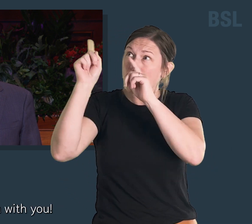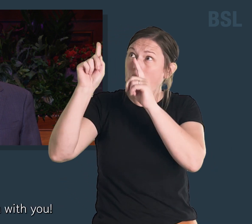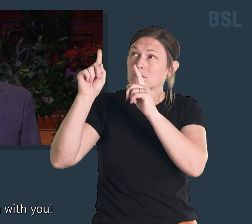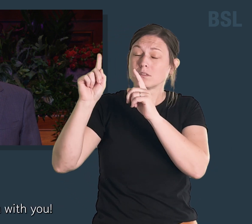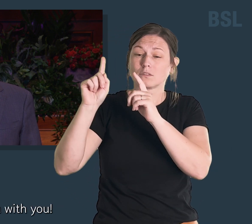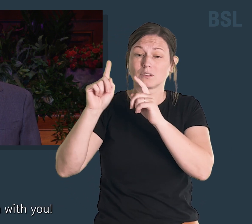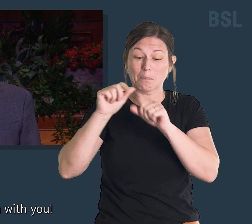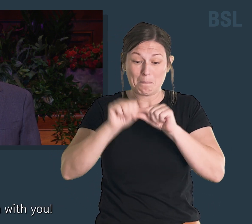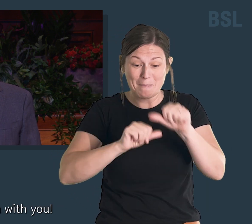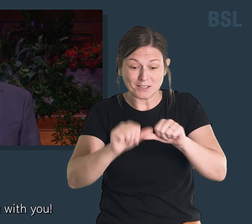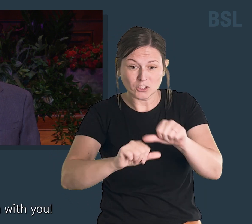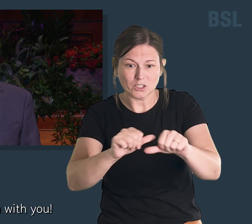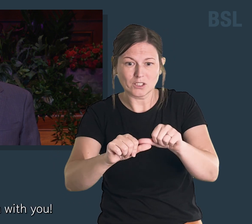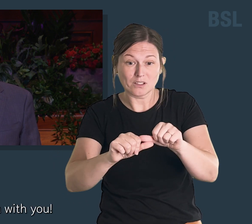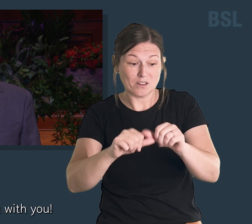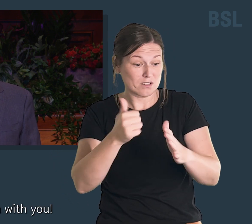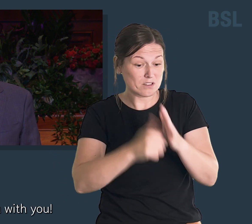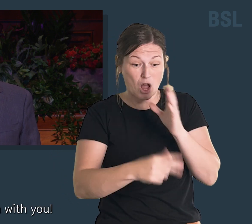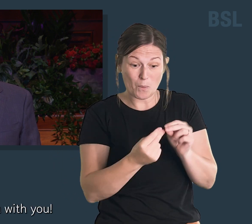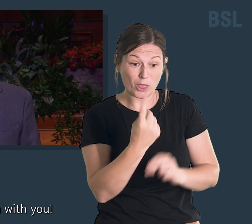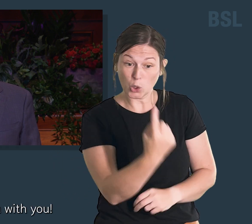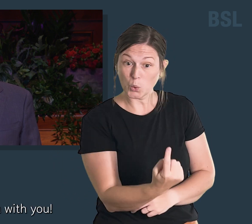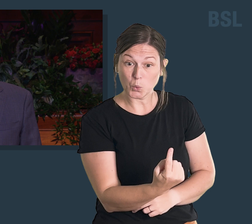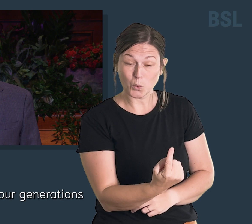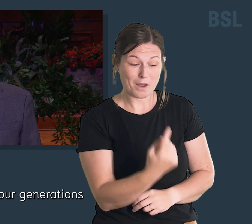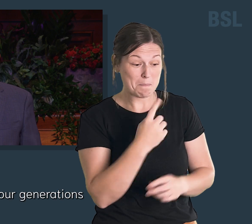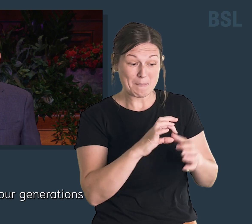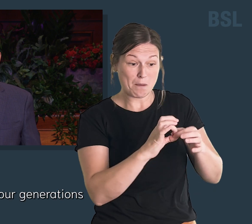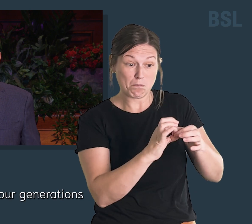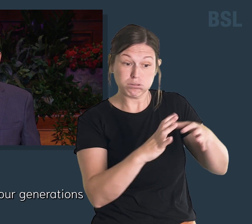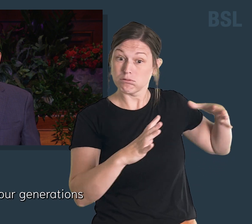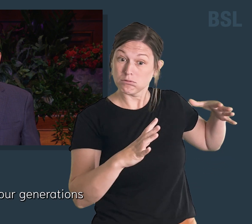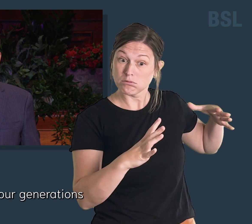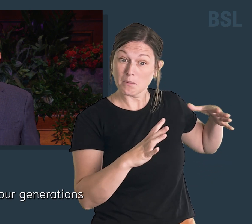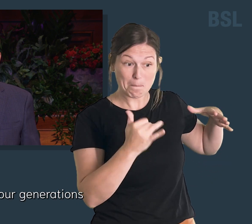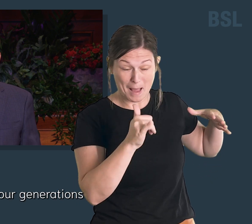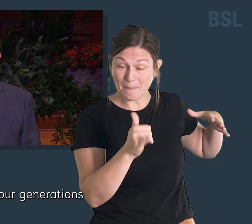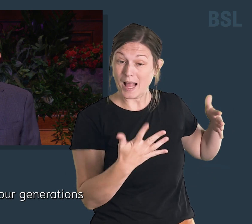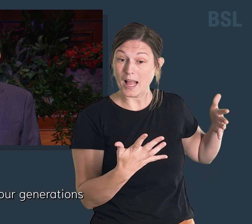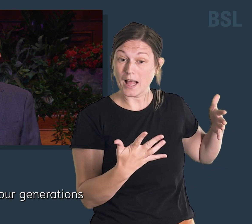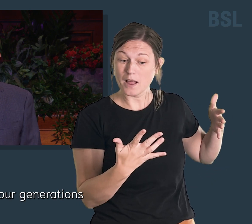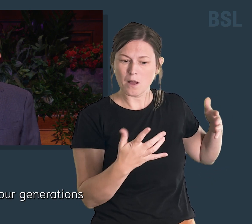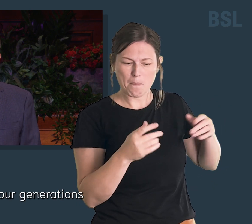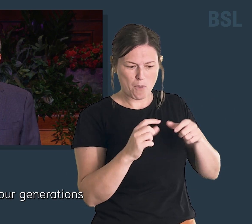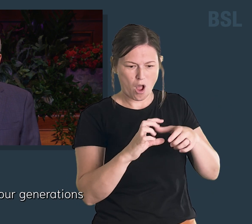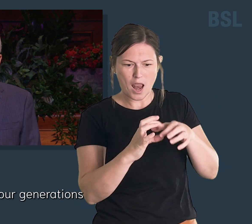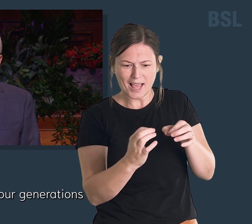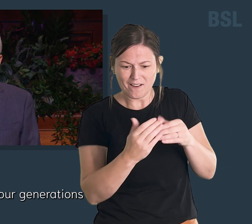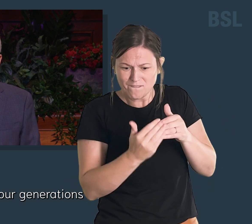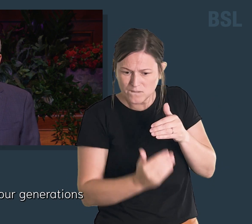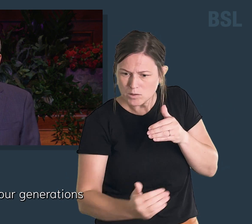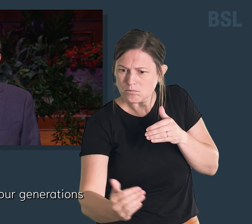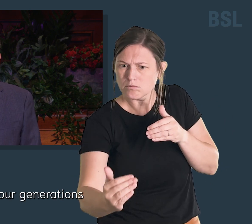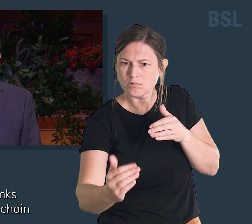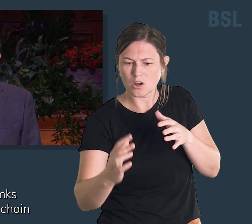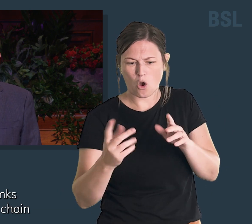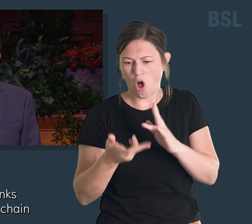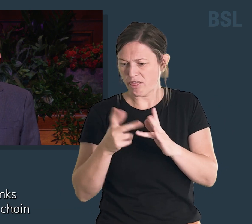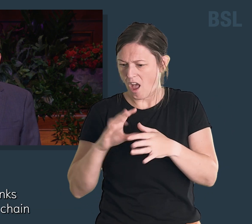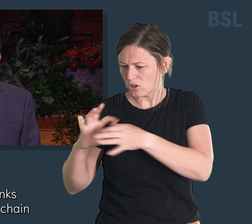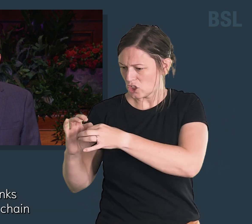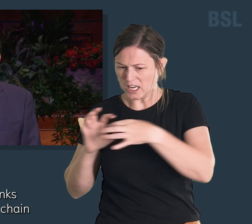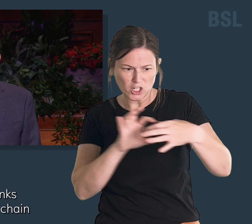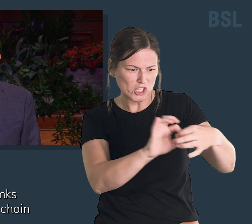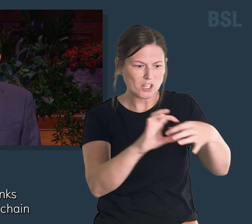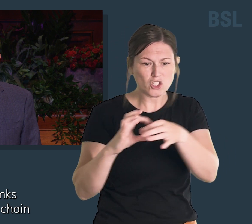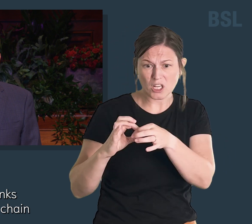pattern for families begins again with you. One link in the chain of your generations may have been broken, but the